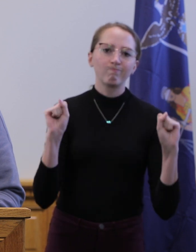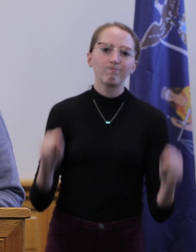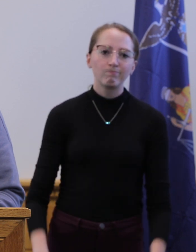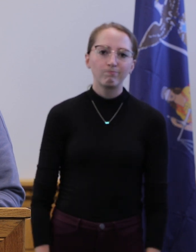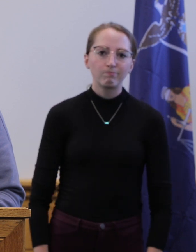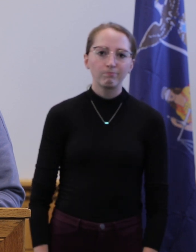Thank you.